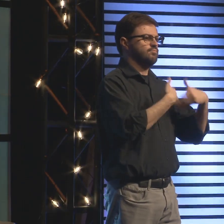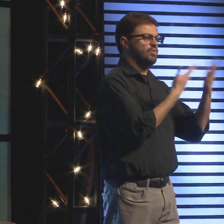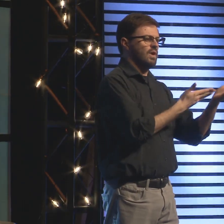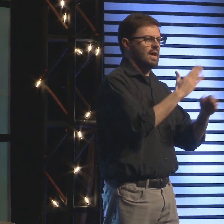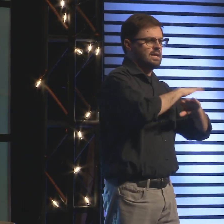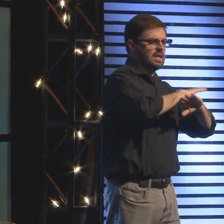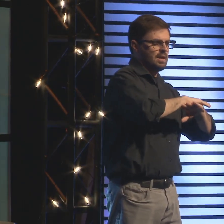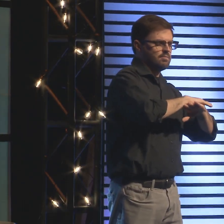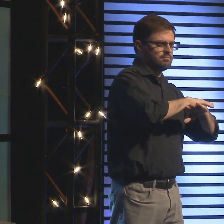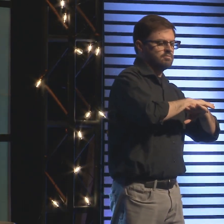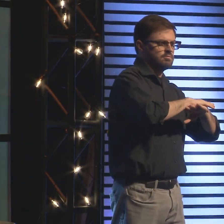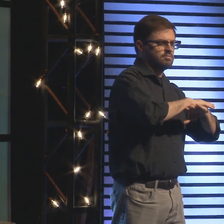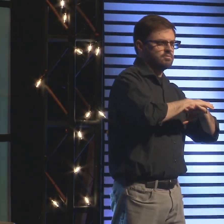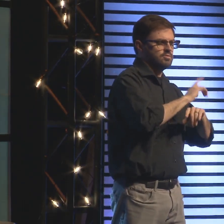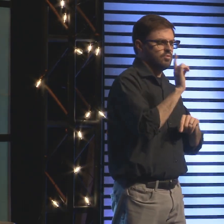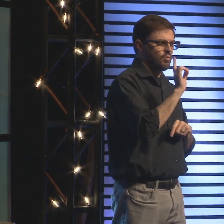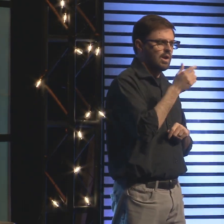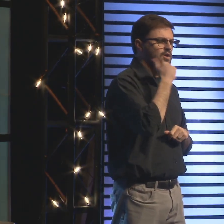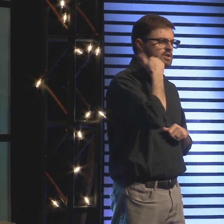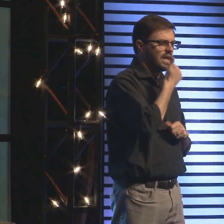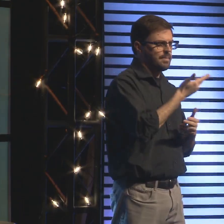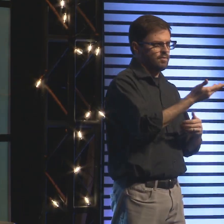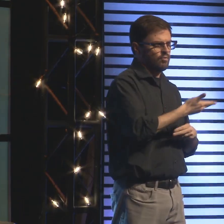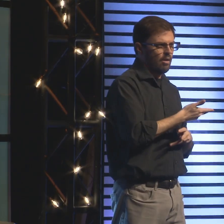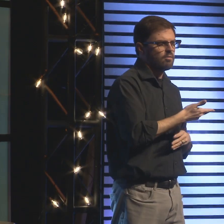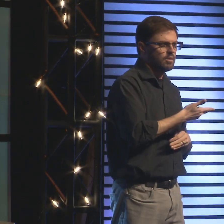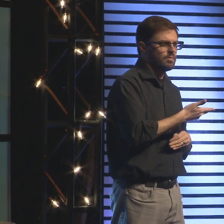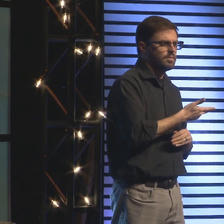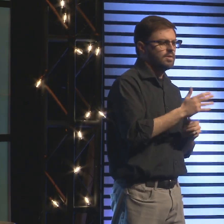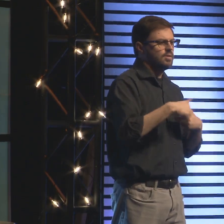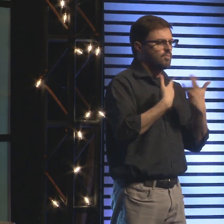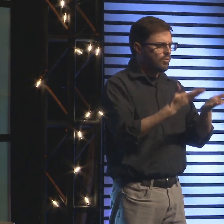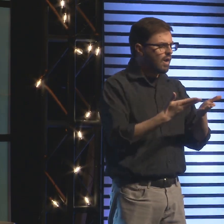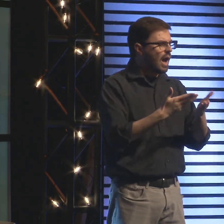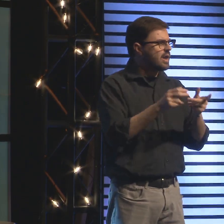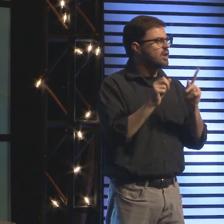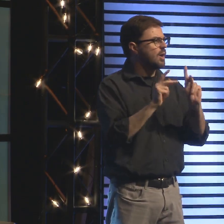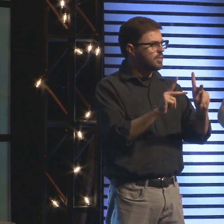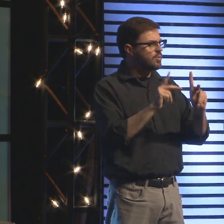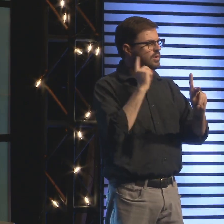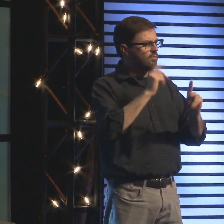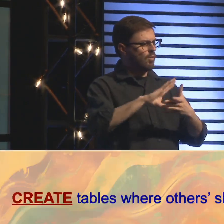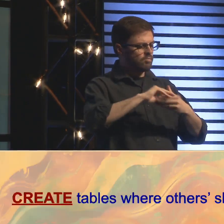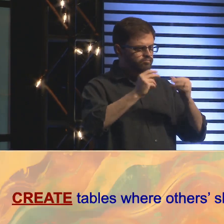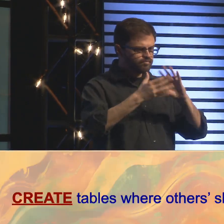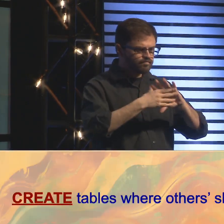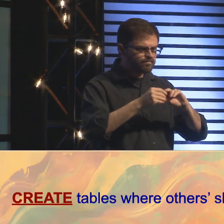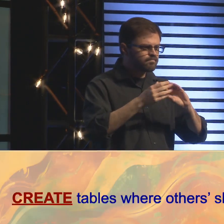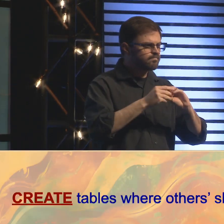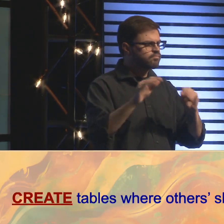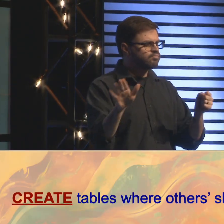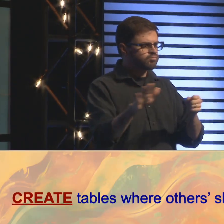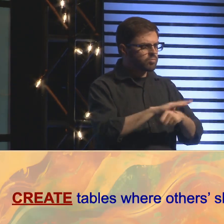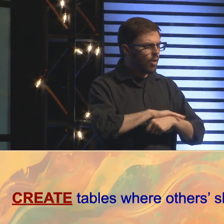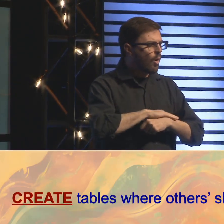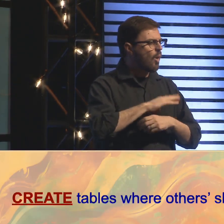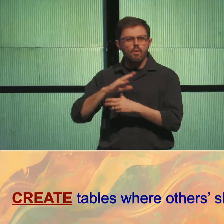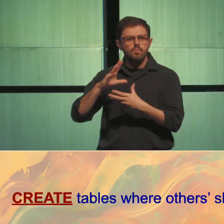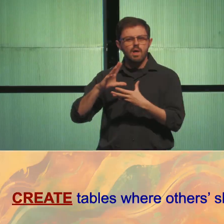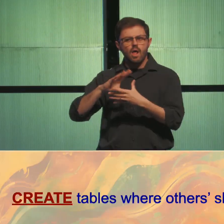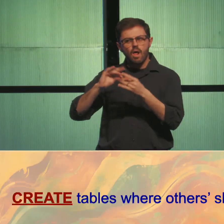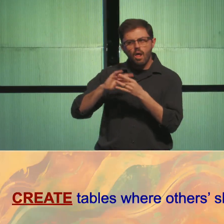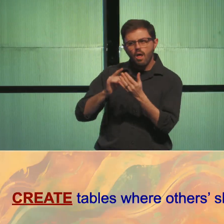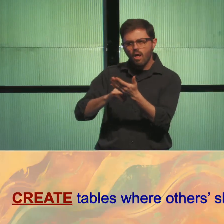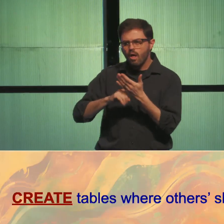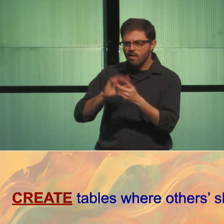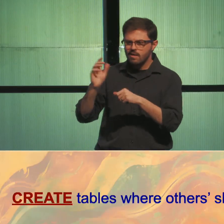shame is welcome. Create tables where the whole story is welcome. So sit at